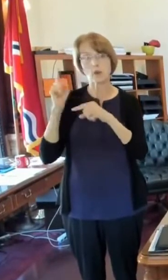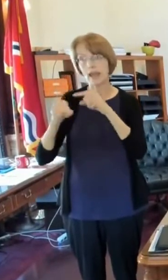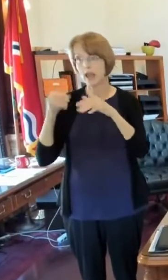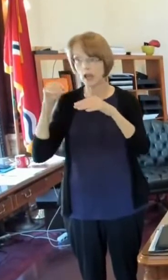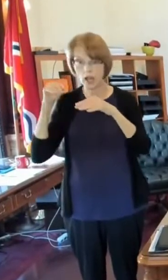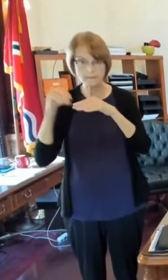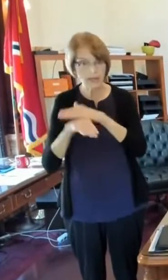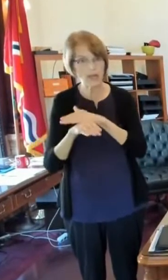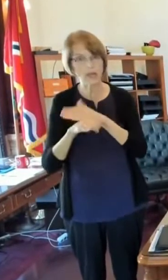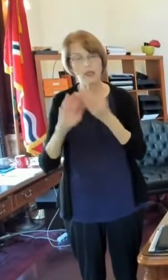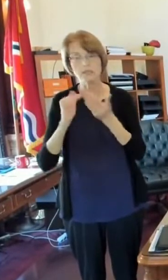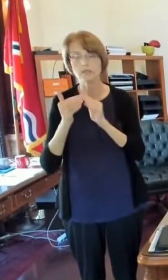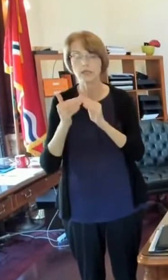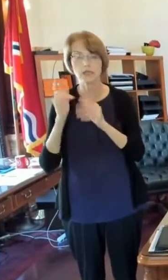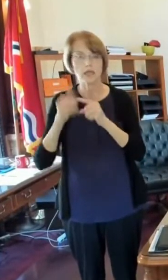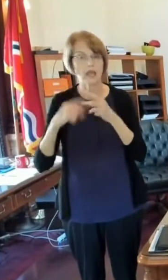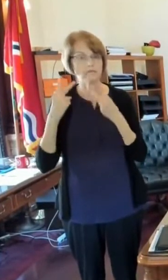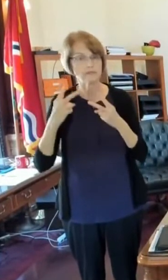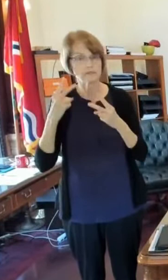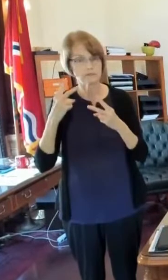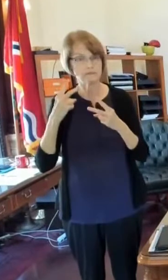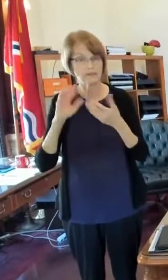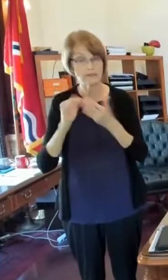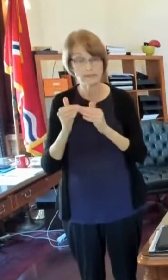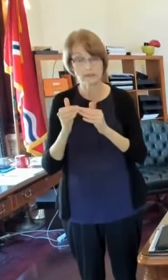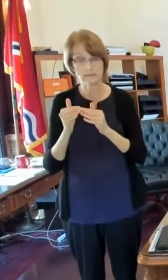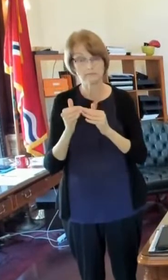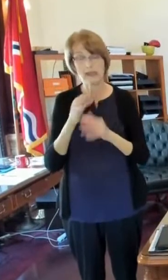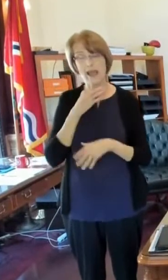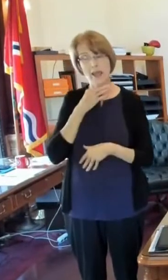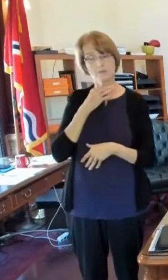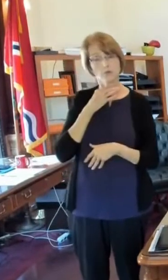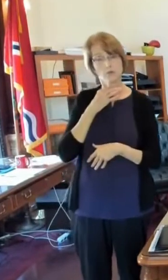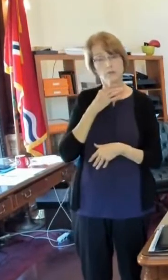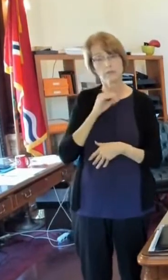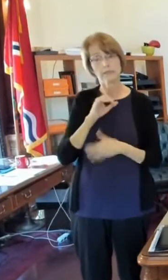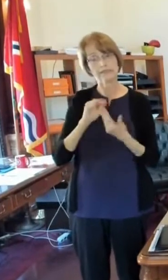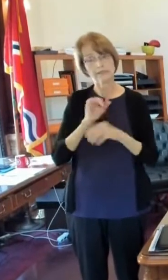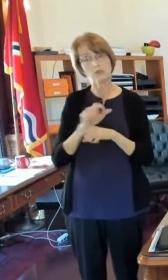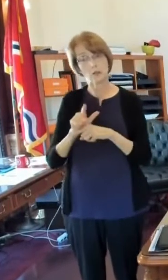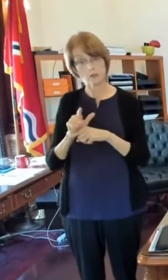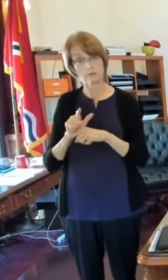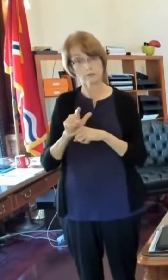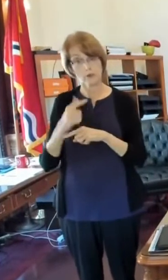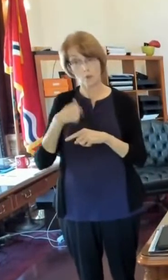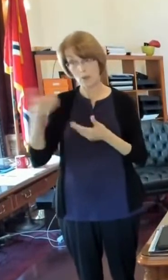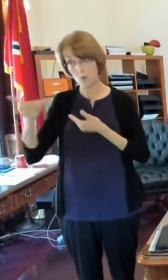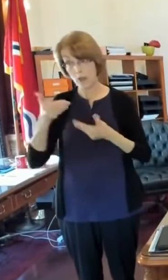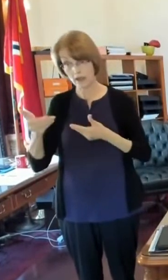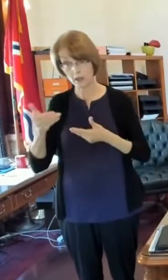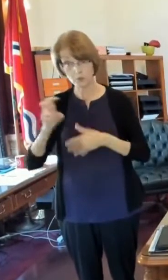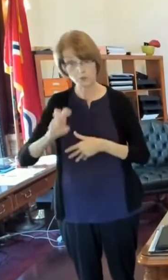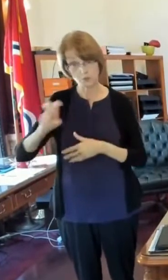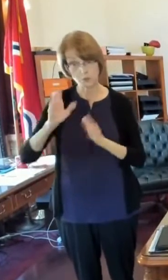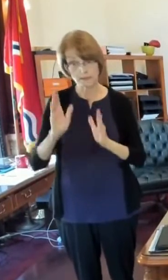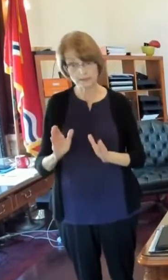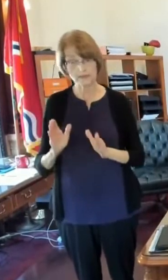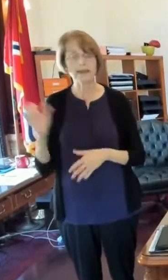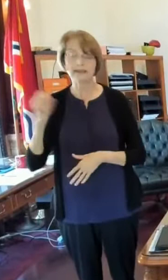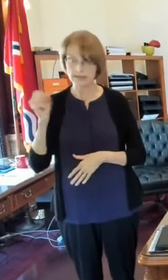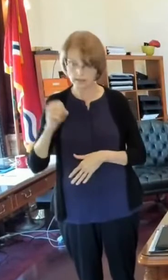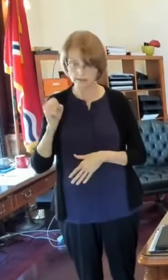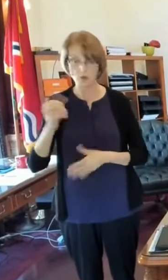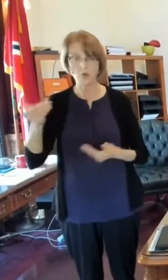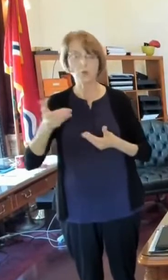coming and going. Are tourists welcome to visit the city of St. Louis? Robbie, tourists are welcome to